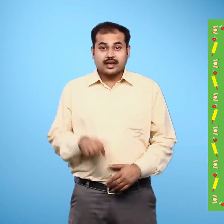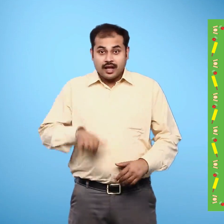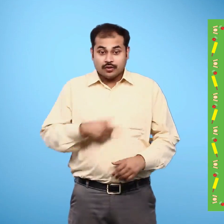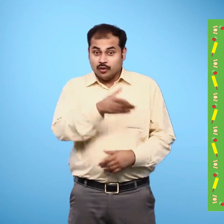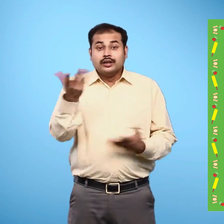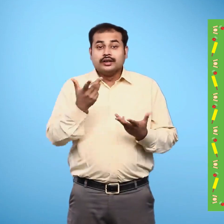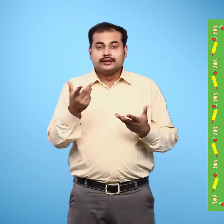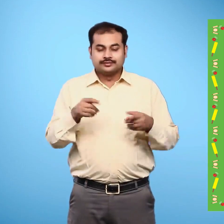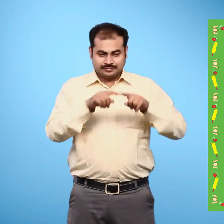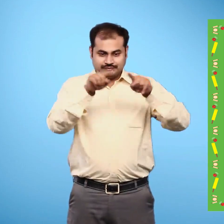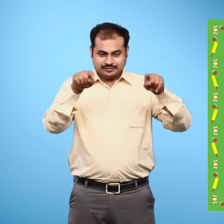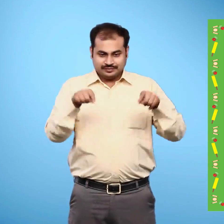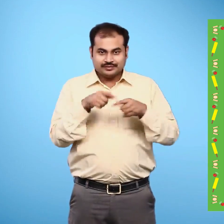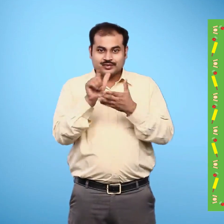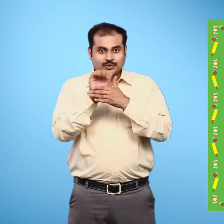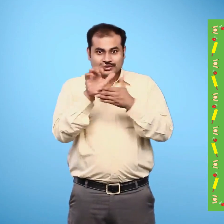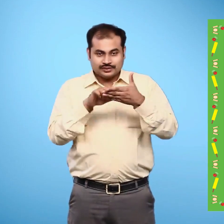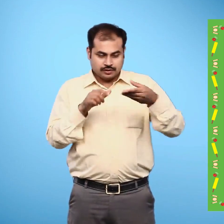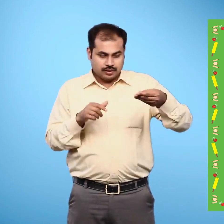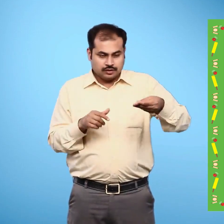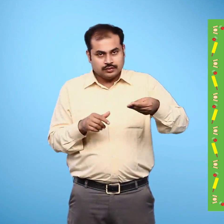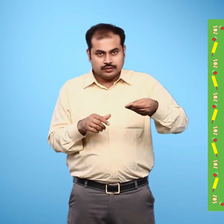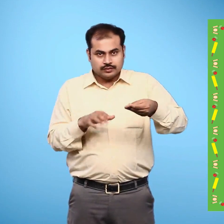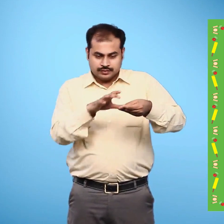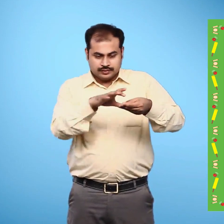Hold a postcard from one corner.